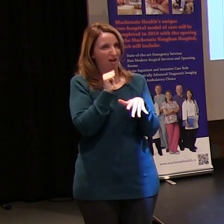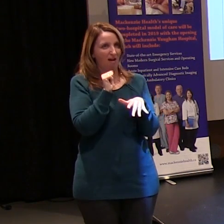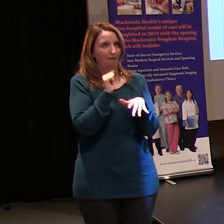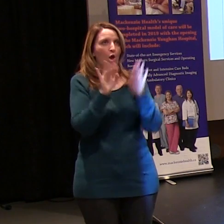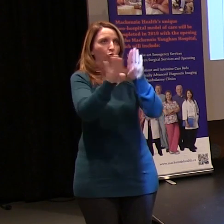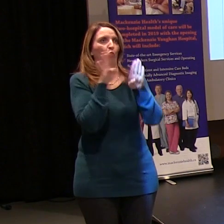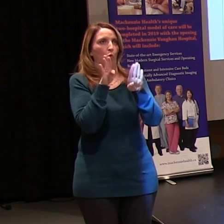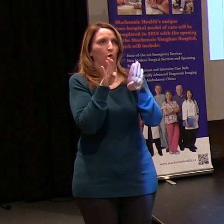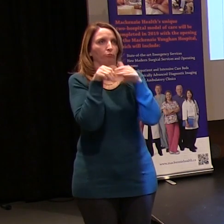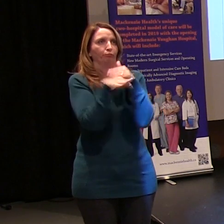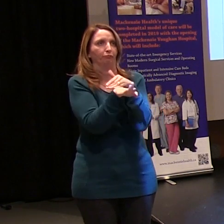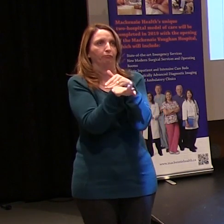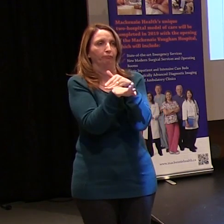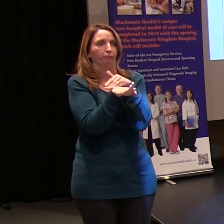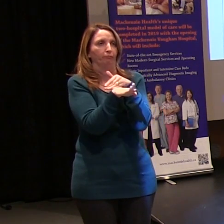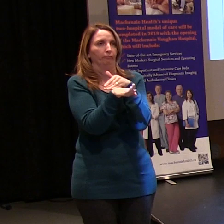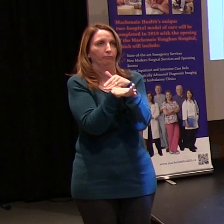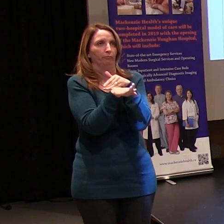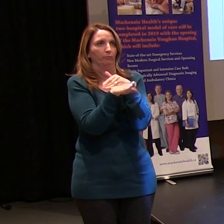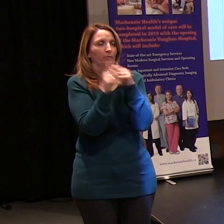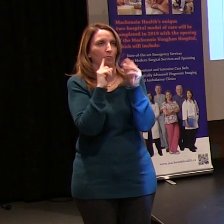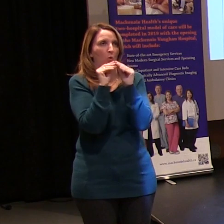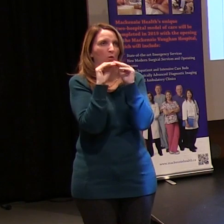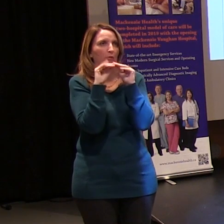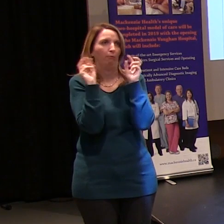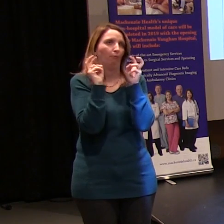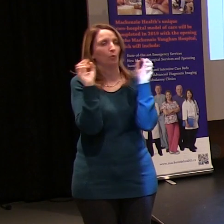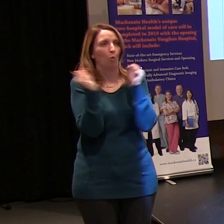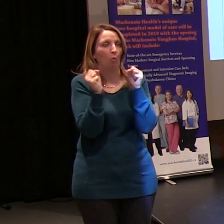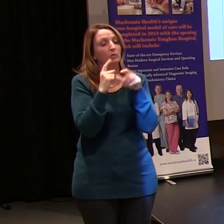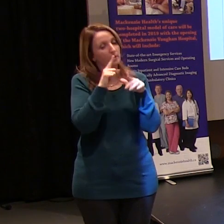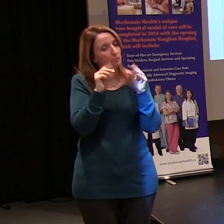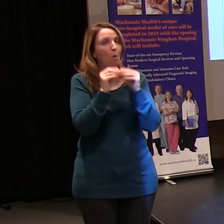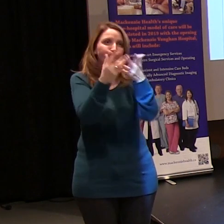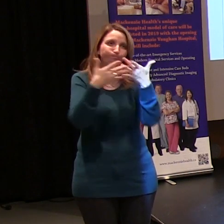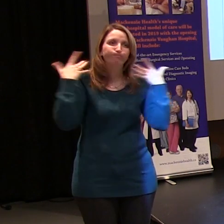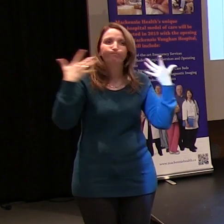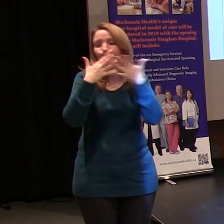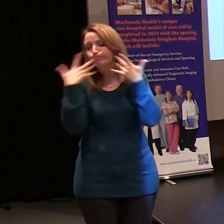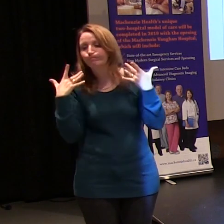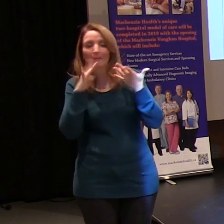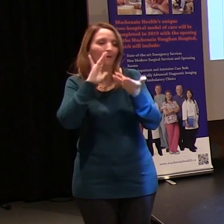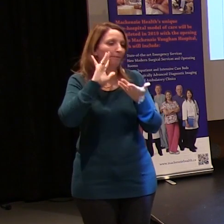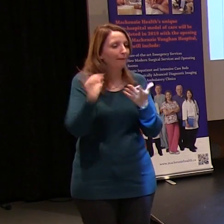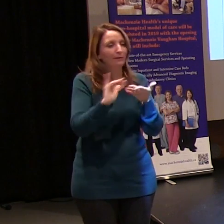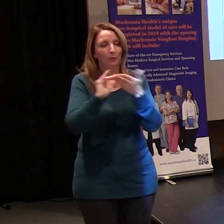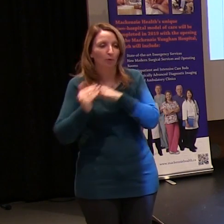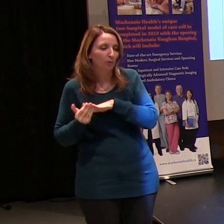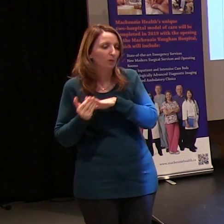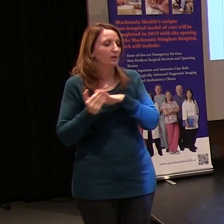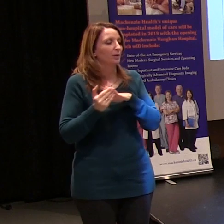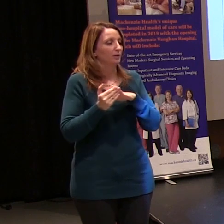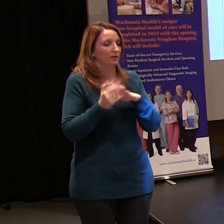and a vestibule to have a climate protection. It's really to integrate the community and the movement of the community from